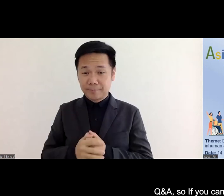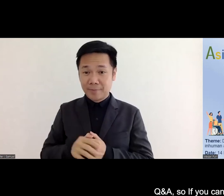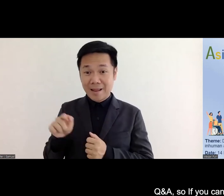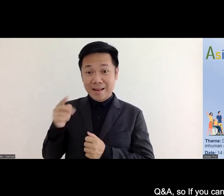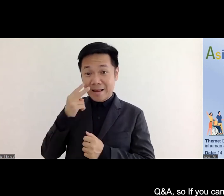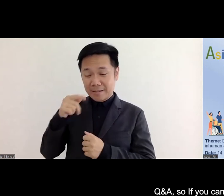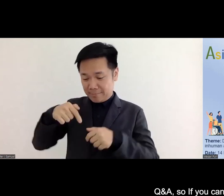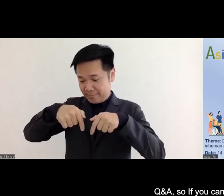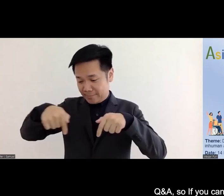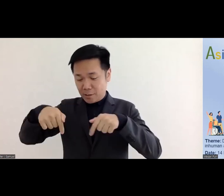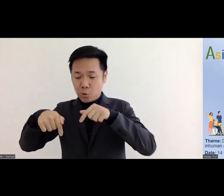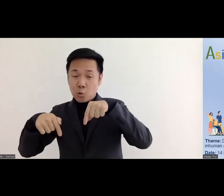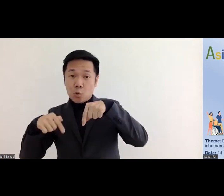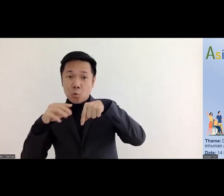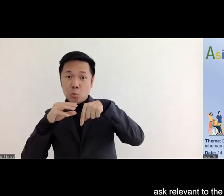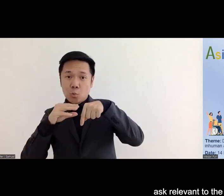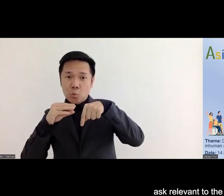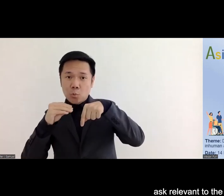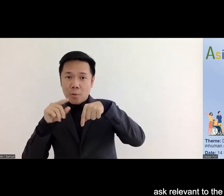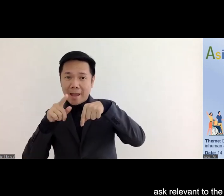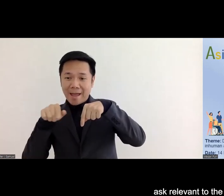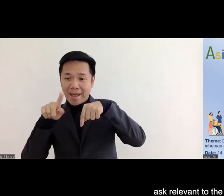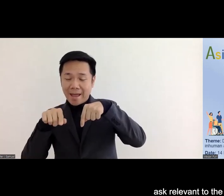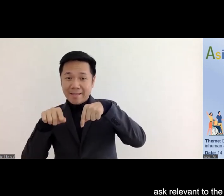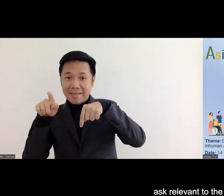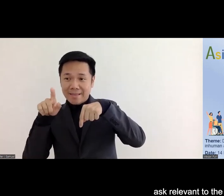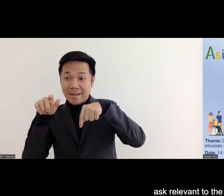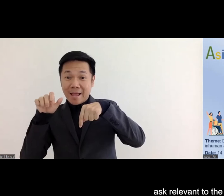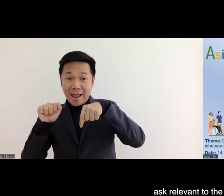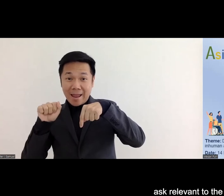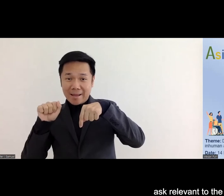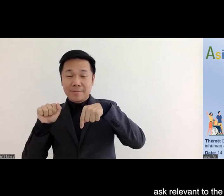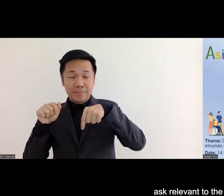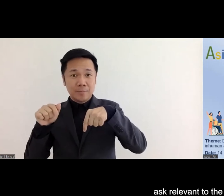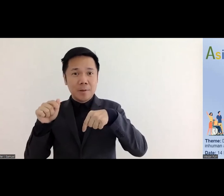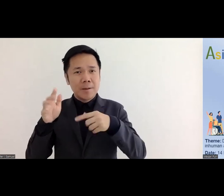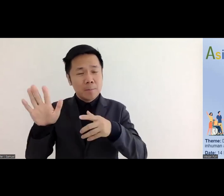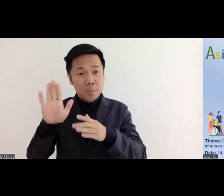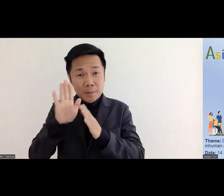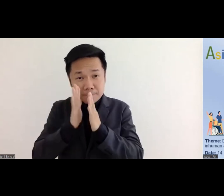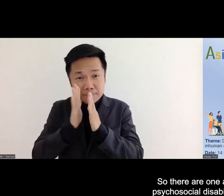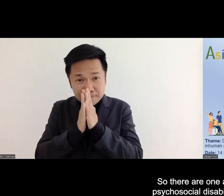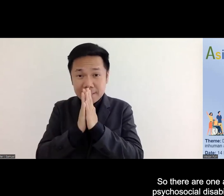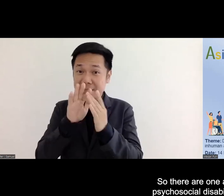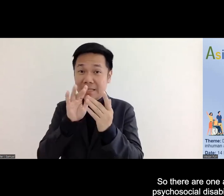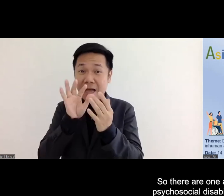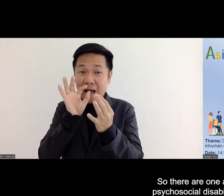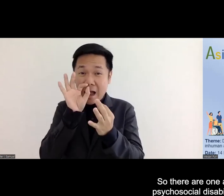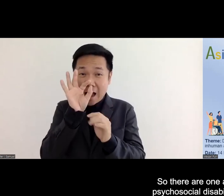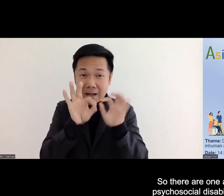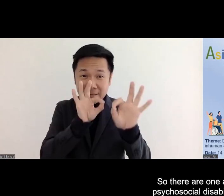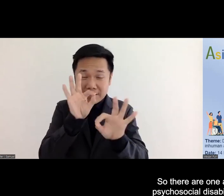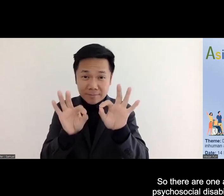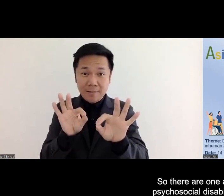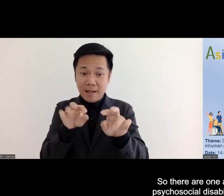Q&A. So if you can please ask relevant to the panelist. So there are one